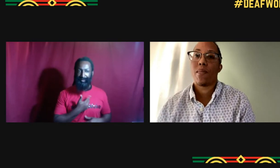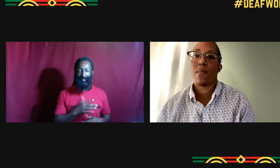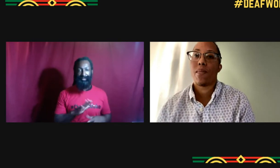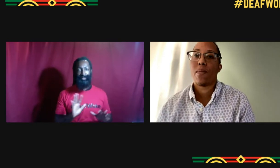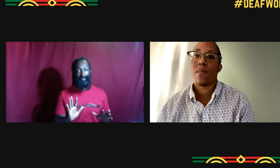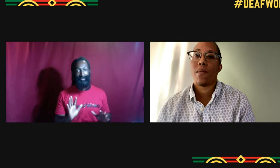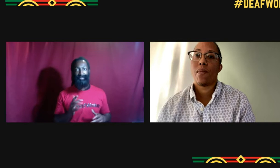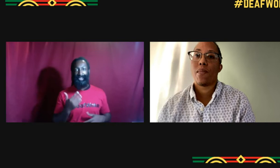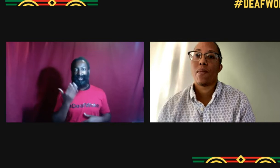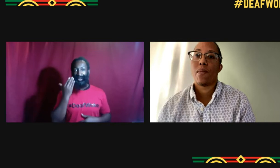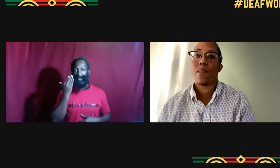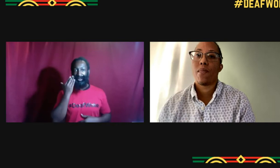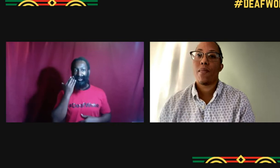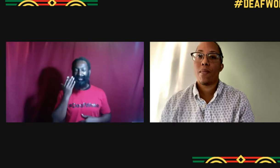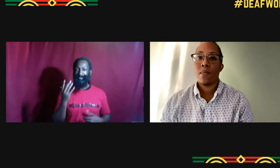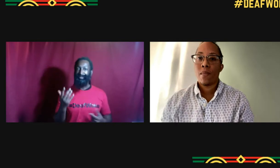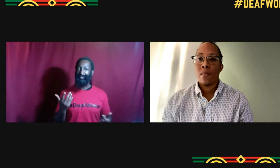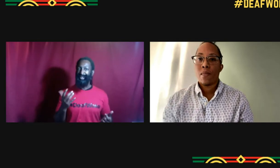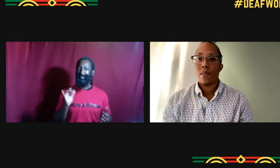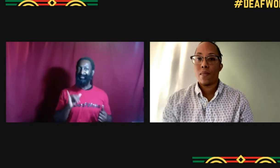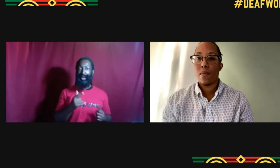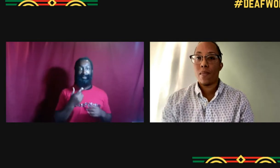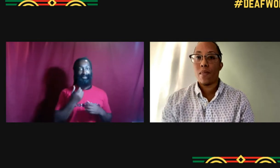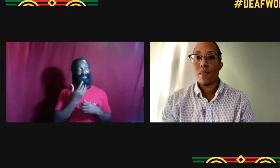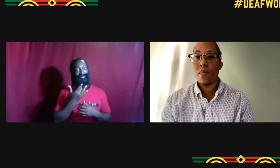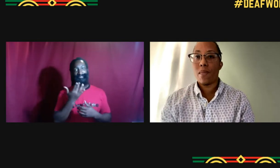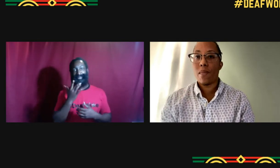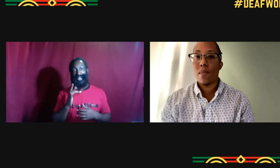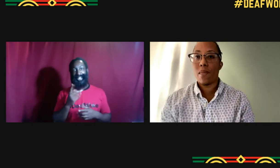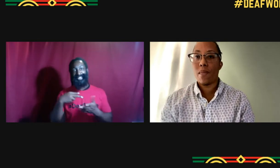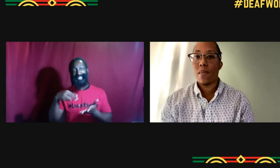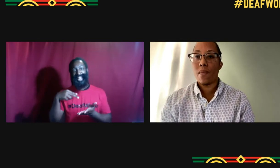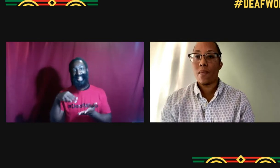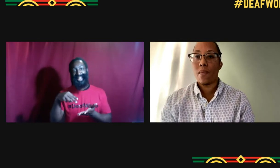But depression can lead to, you know, self-harming.